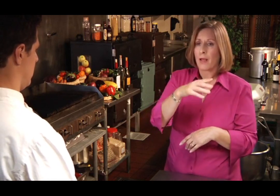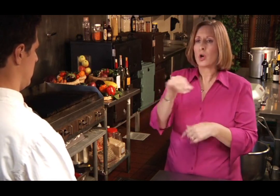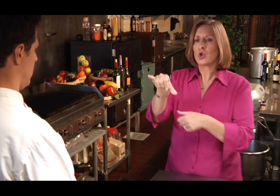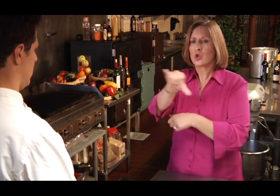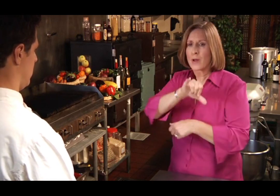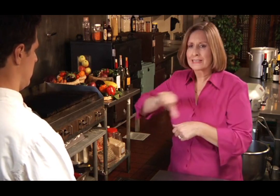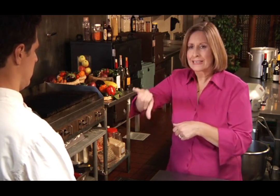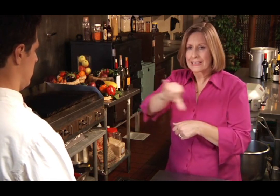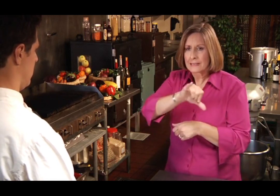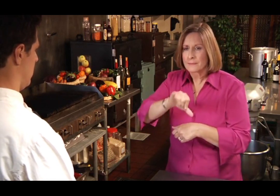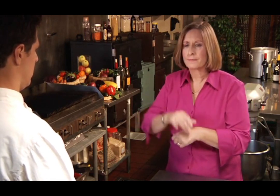dressings,